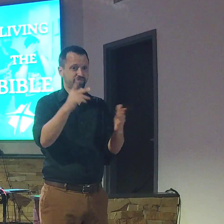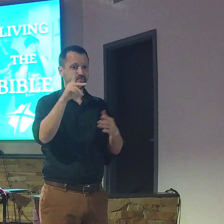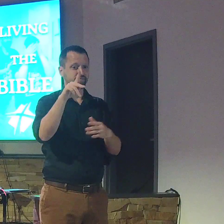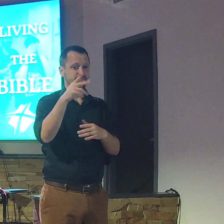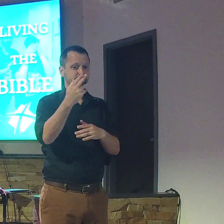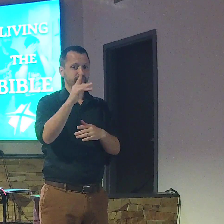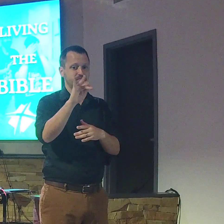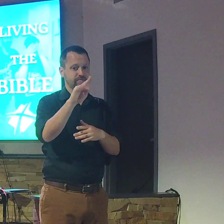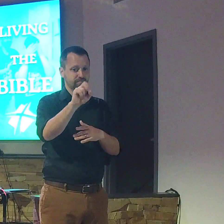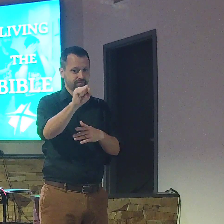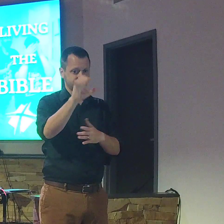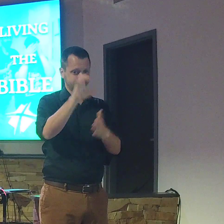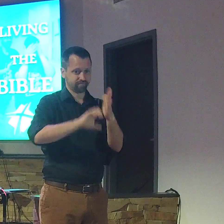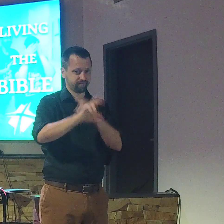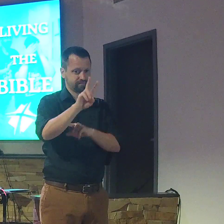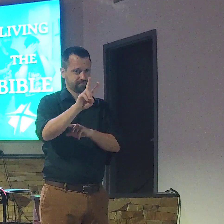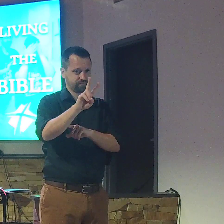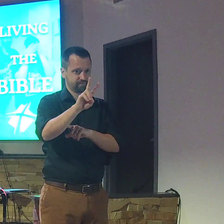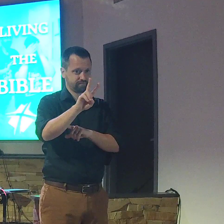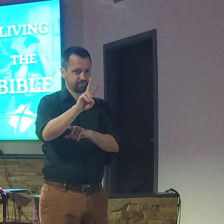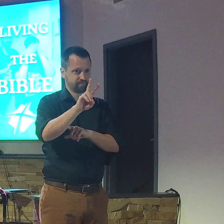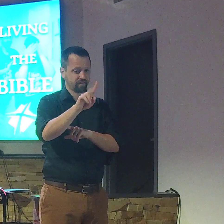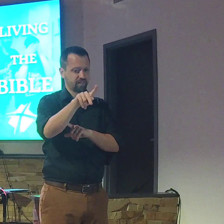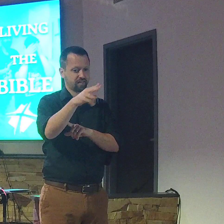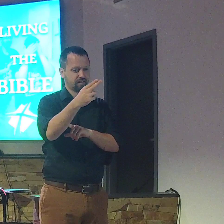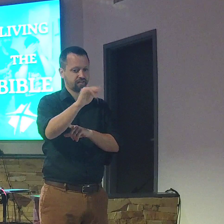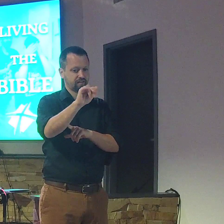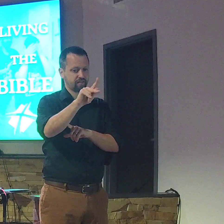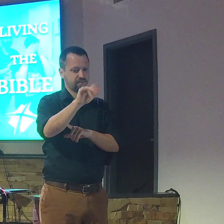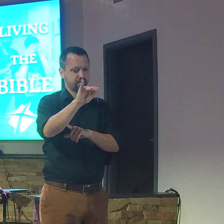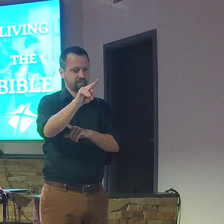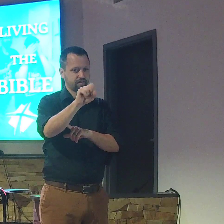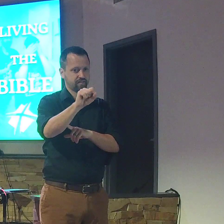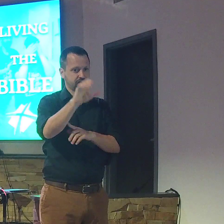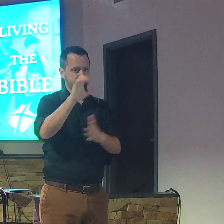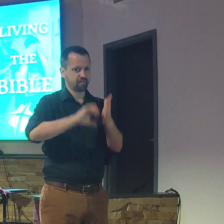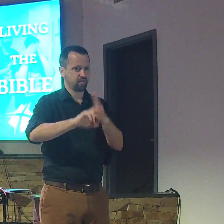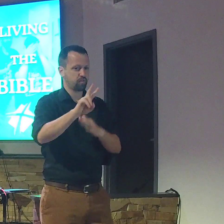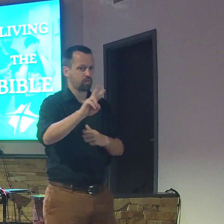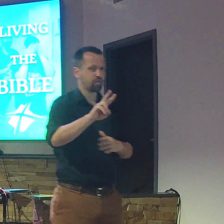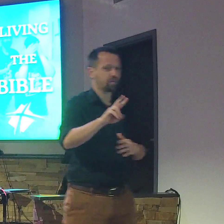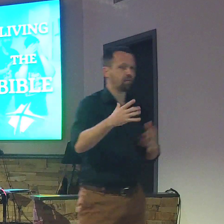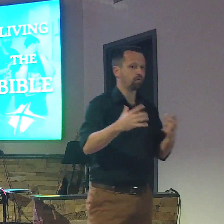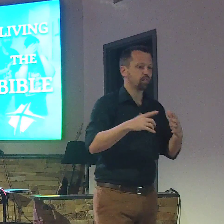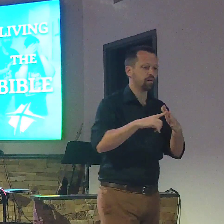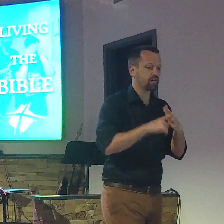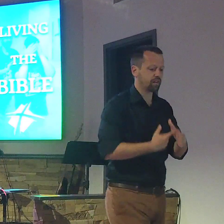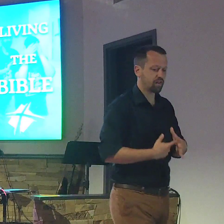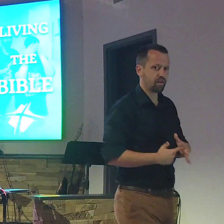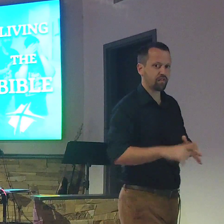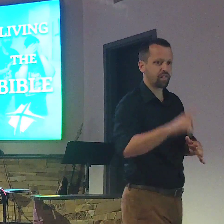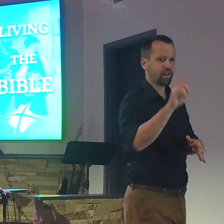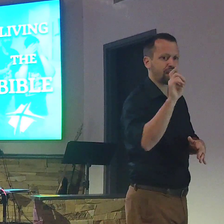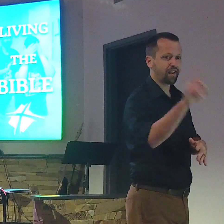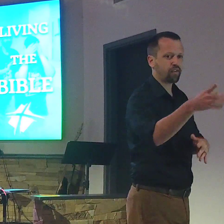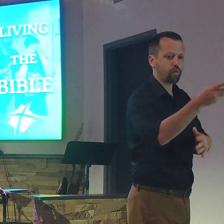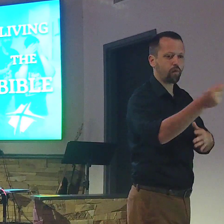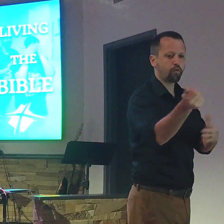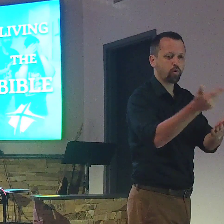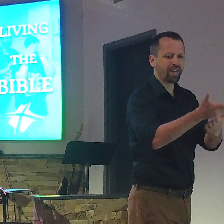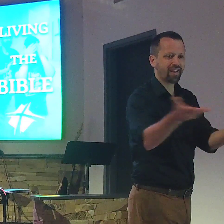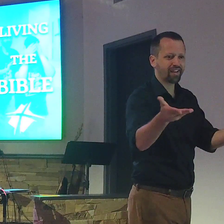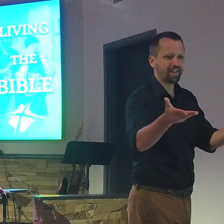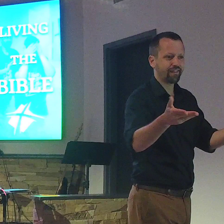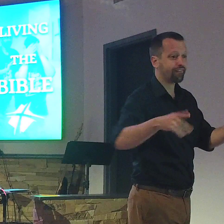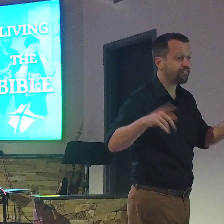Philippians chapter 2 is where we're going to be. Philippians chapter 2. And as you're doing that, I want to start off this morning by asking you a few questions.